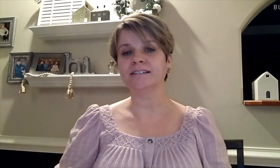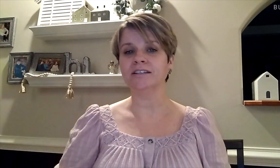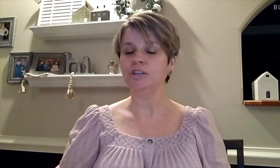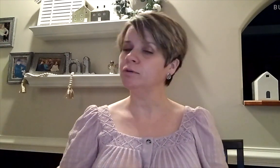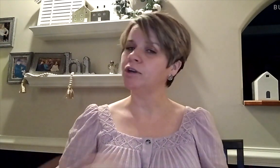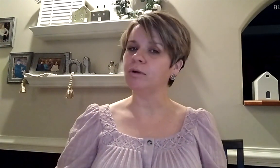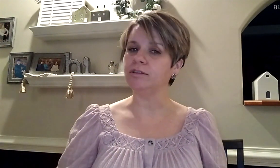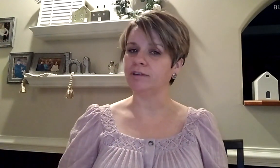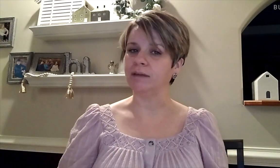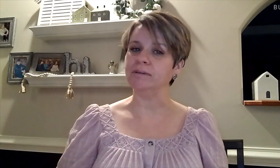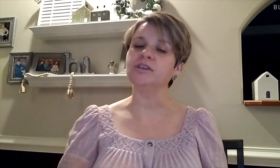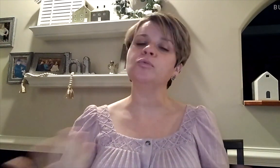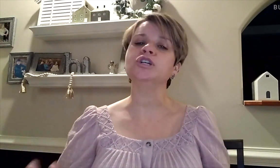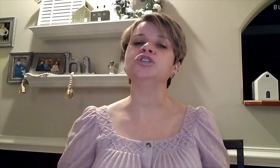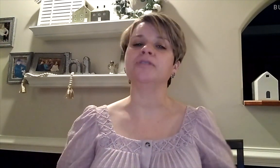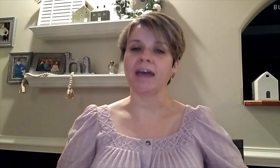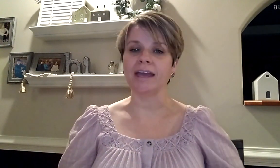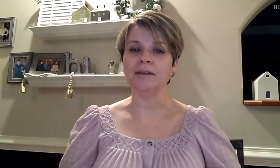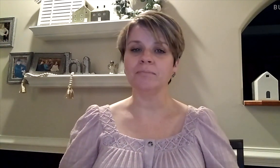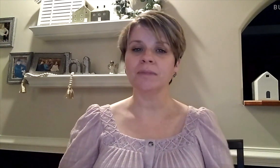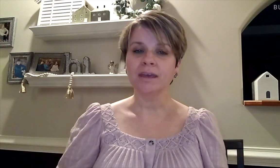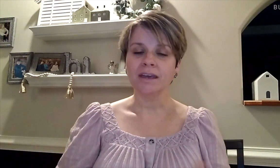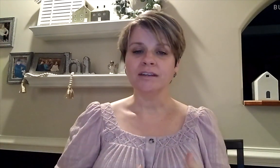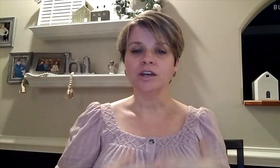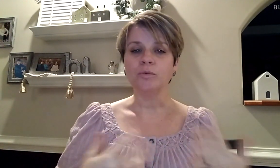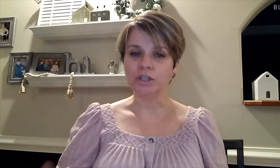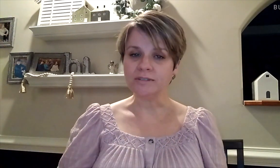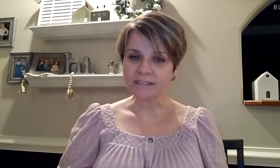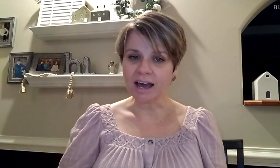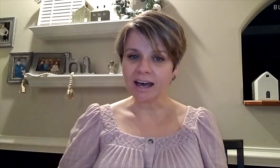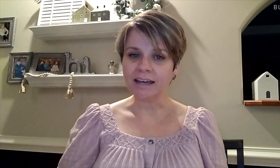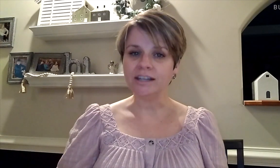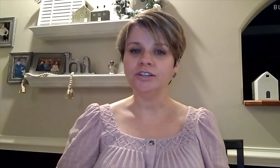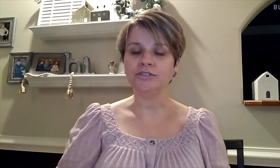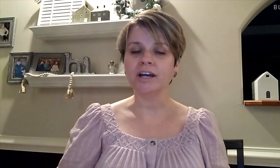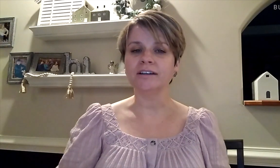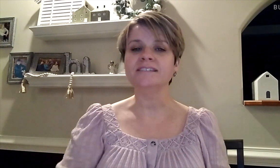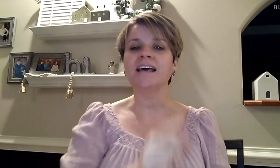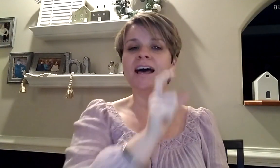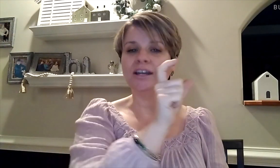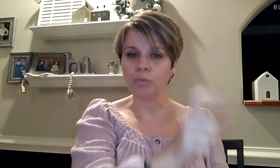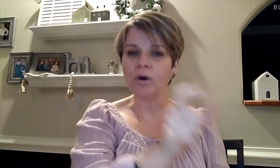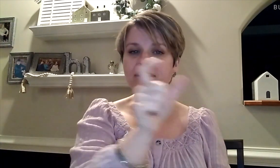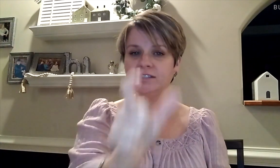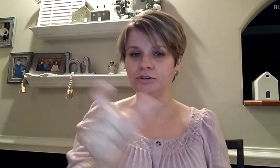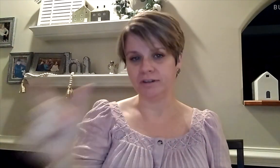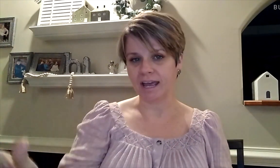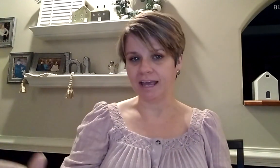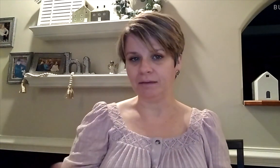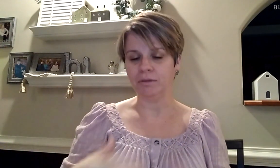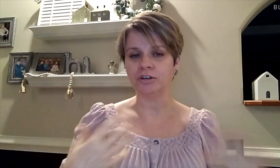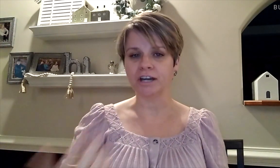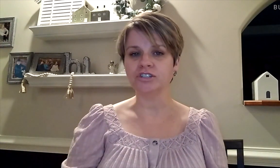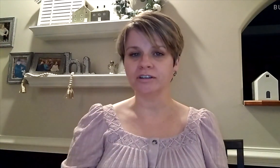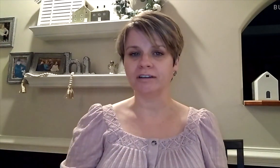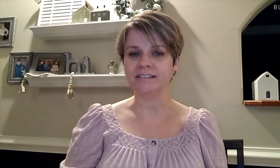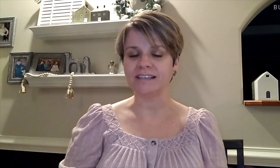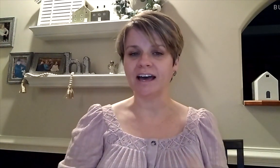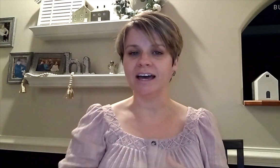you want to know what their name is. So what's your name? Now when you sign, you're not going to sign what's your name. You're actually going to sign